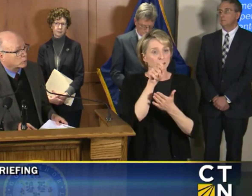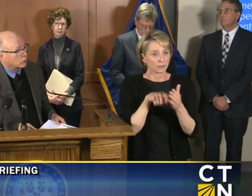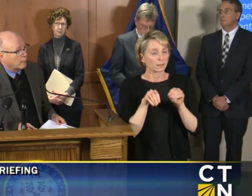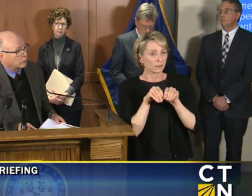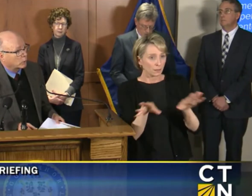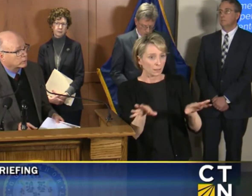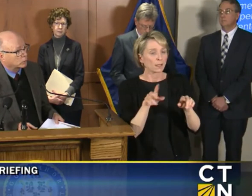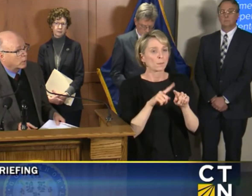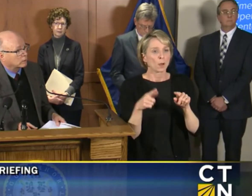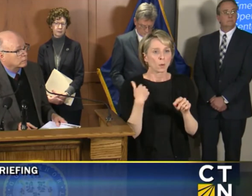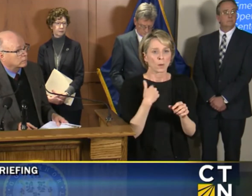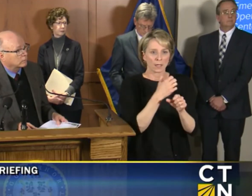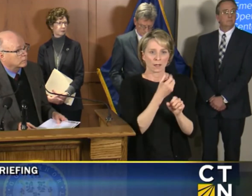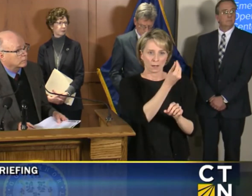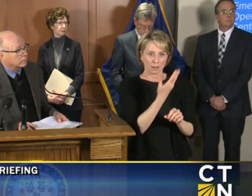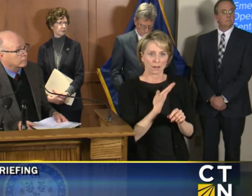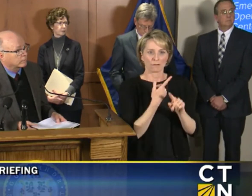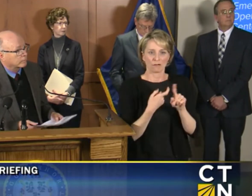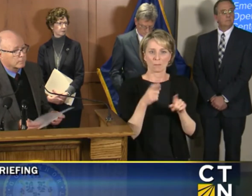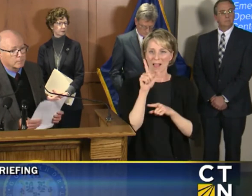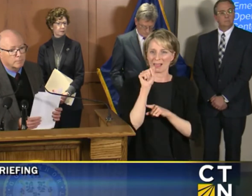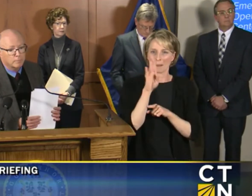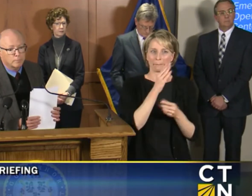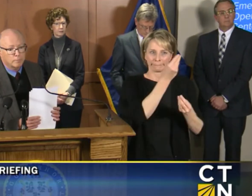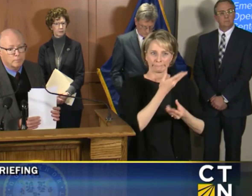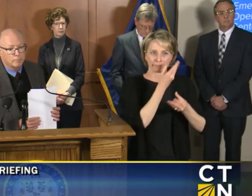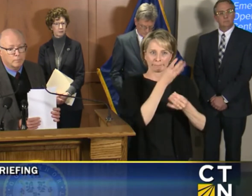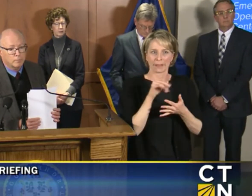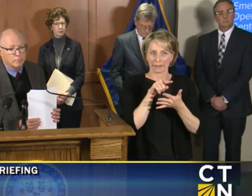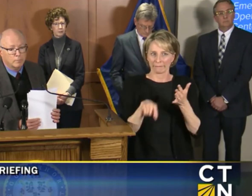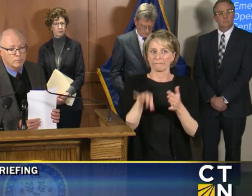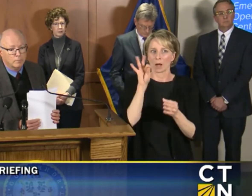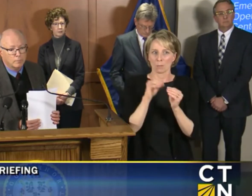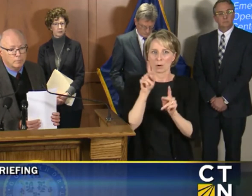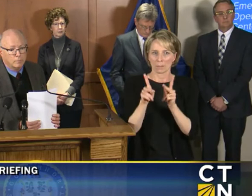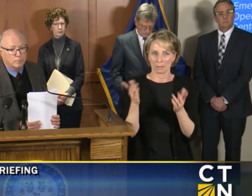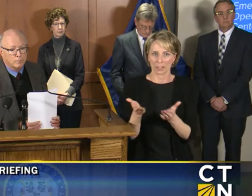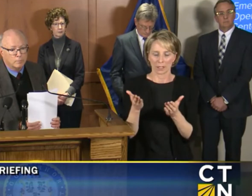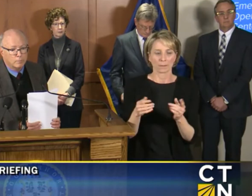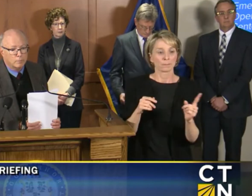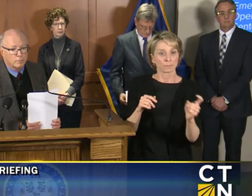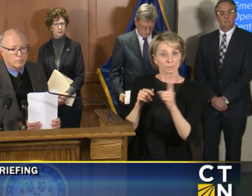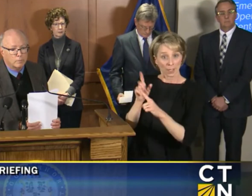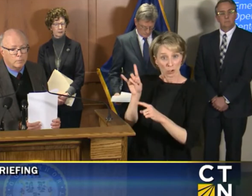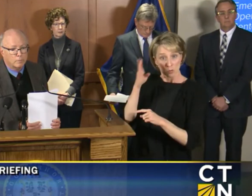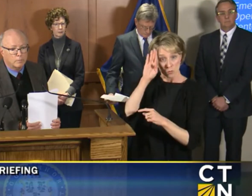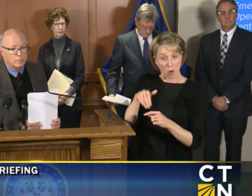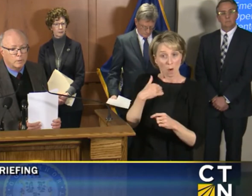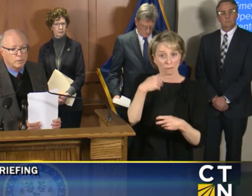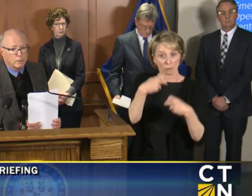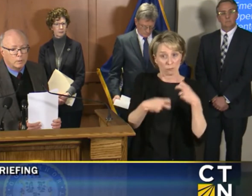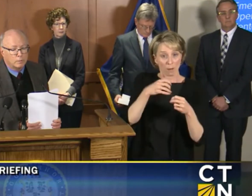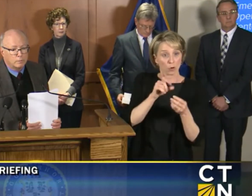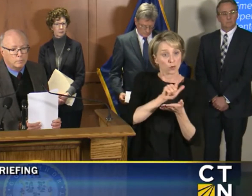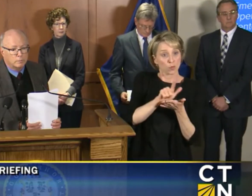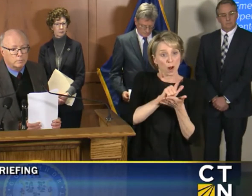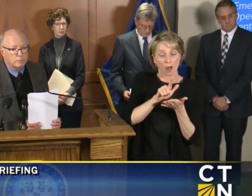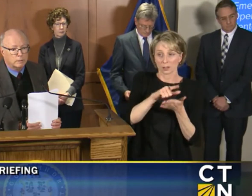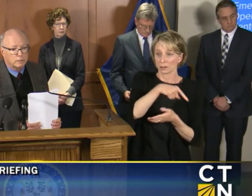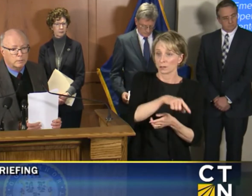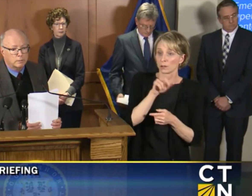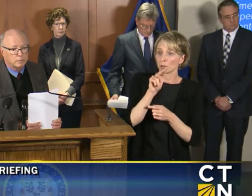from commercial laboratories as well. And were you aware that there were issues in New London today with some testing? Have you encountered